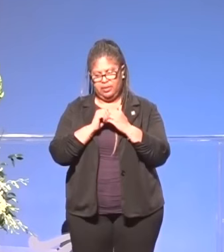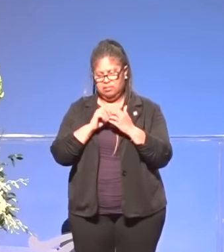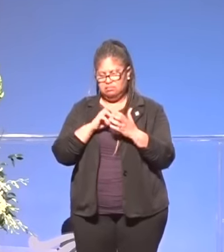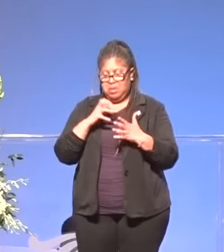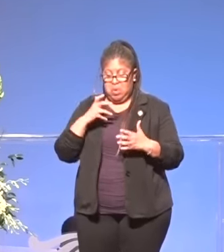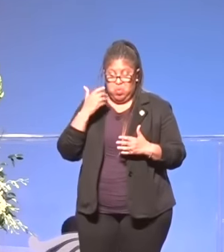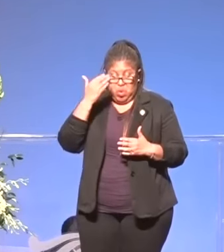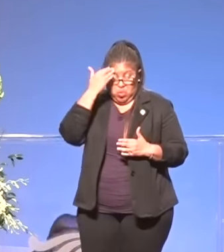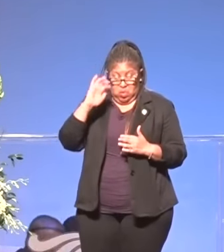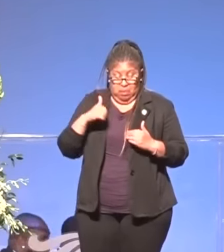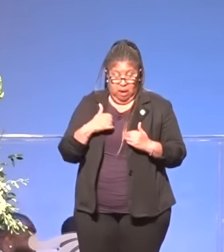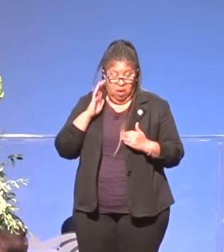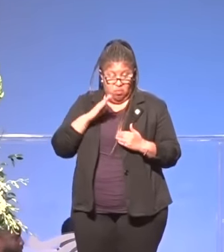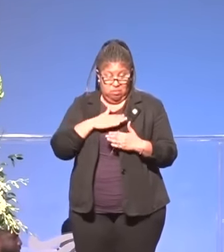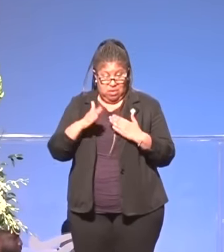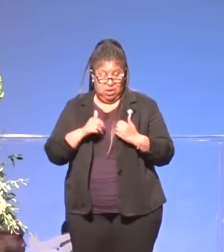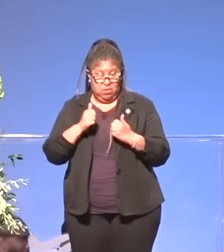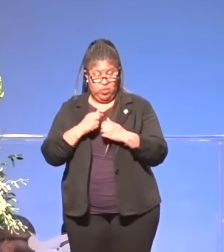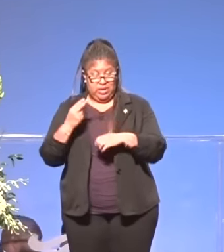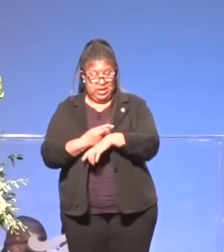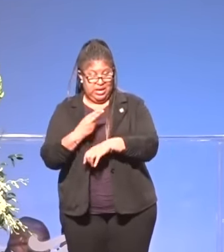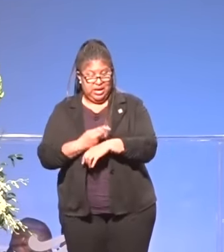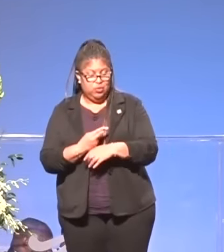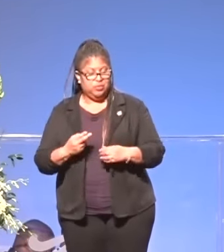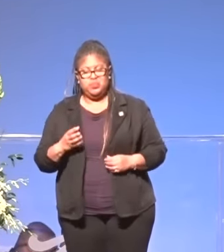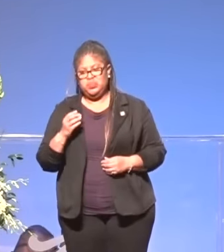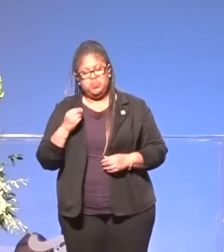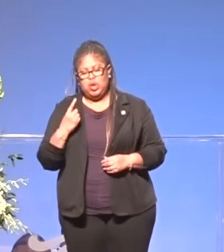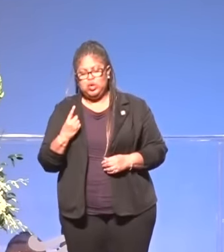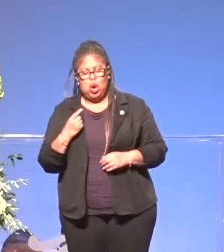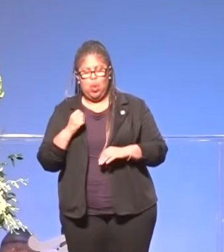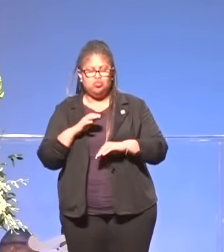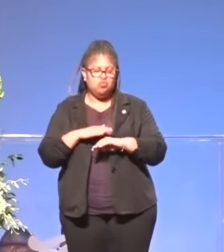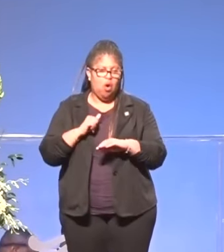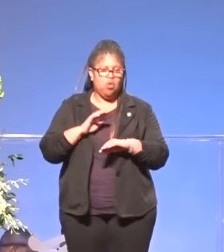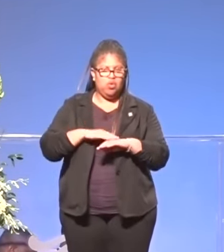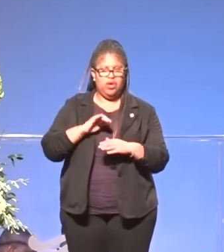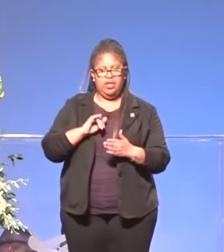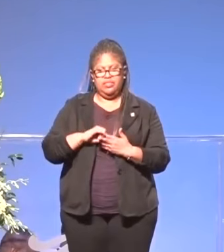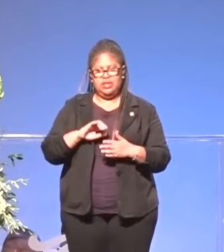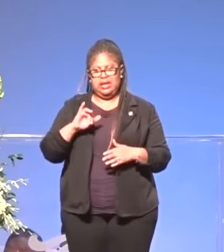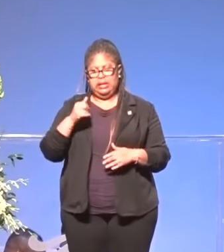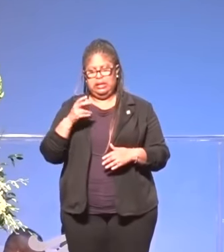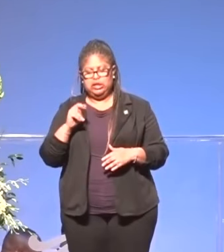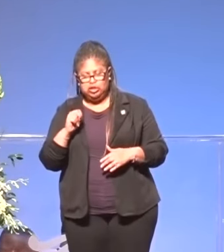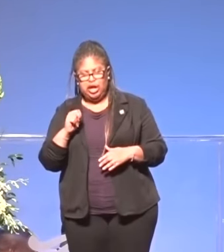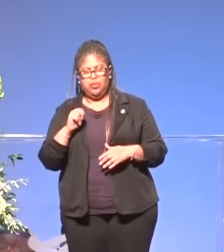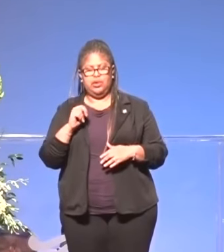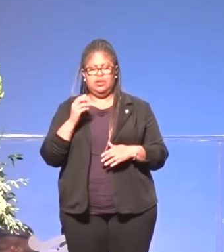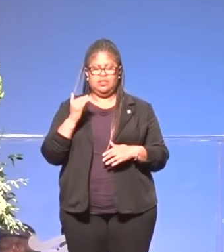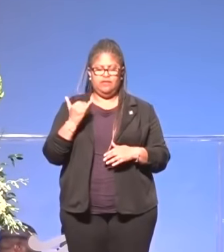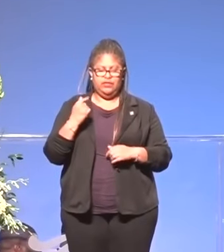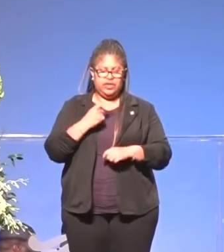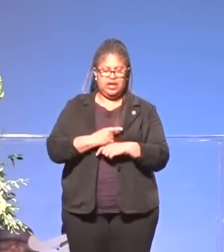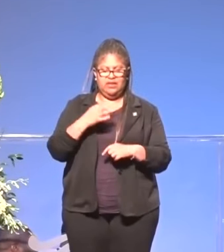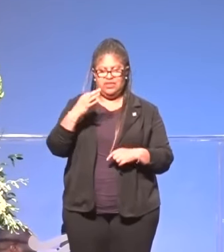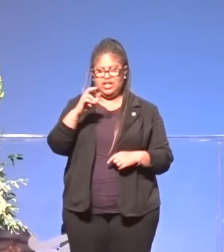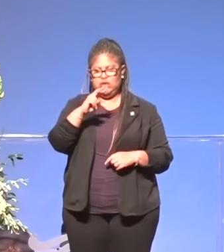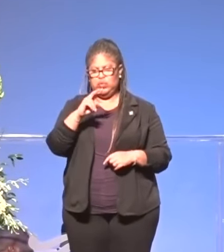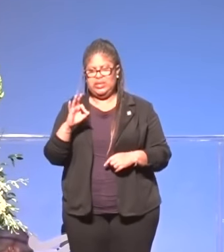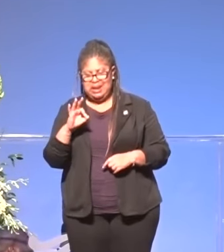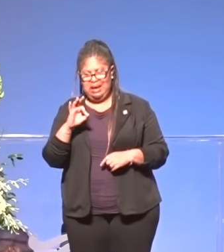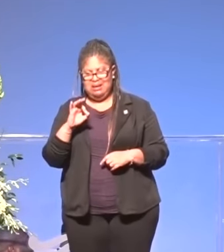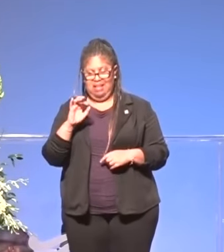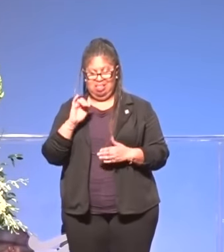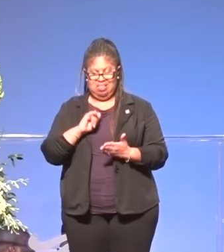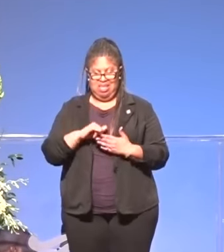history. No one thought on that January morning of the 15th day of 1929 that that